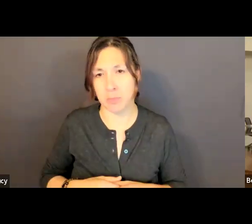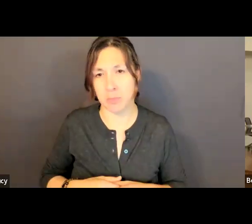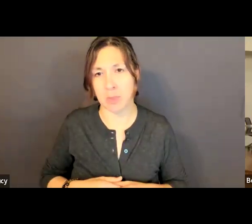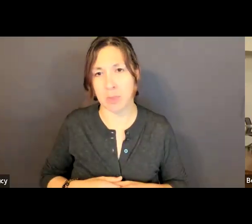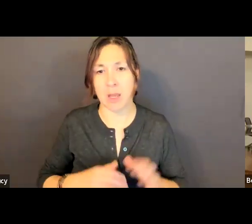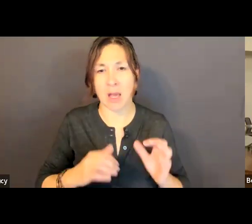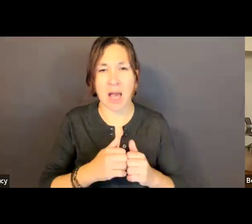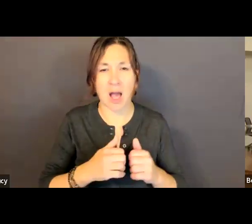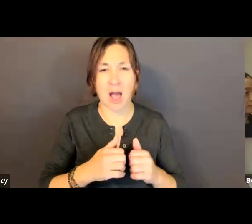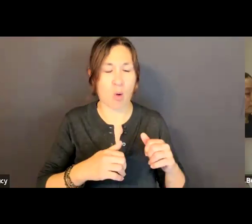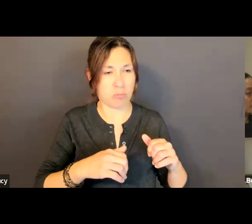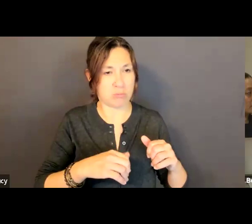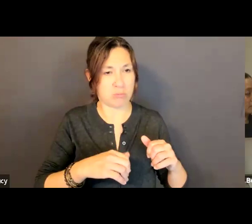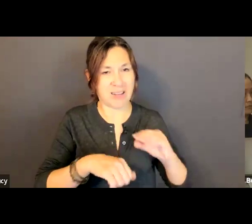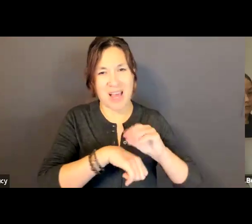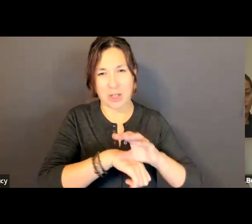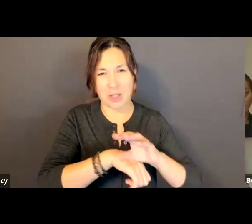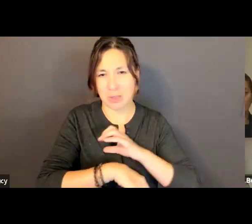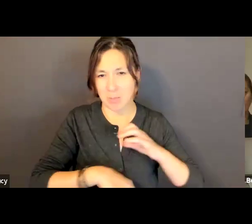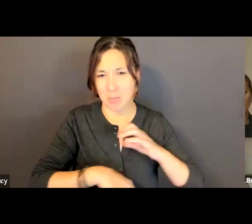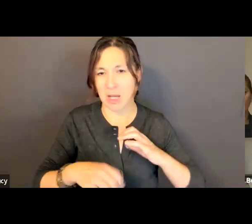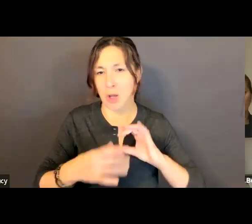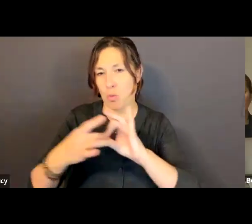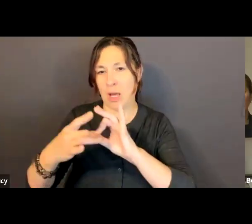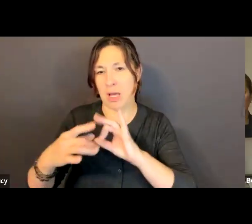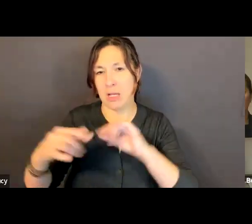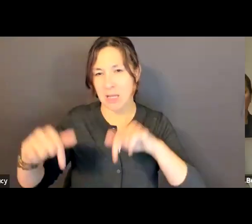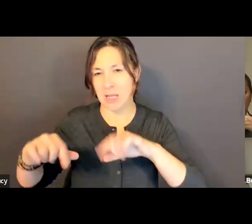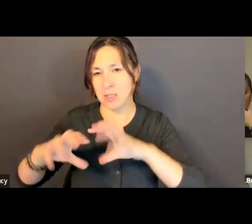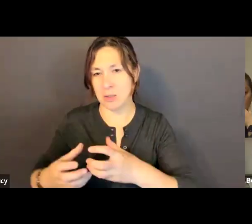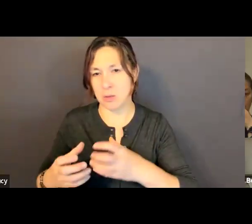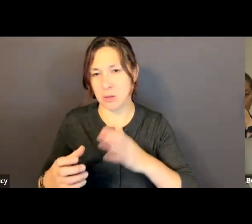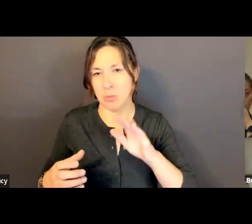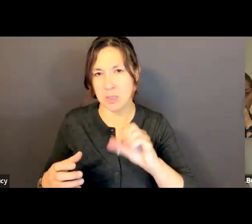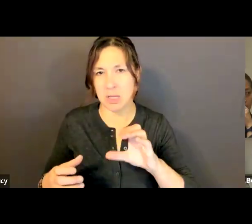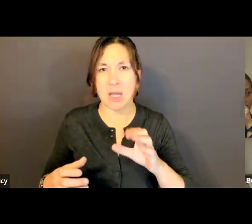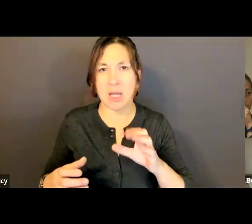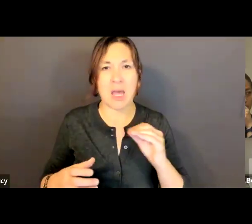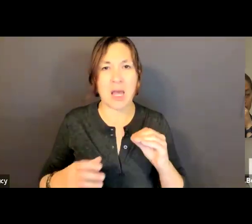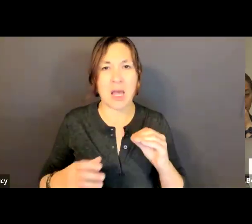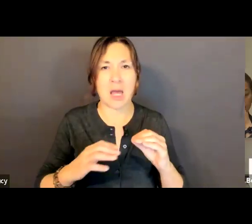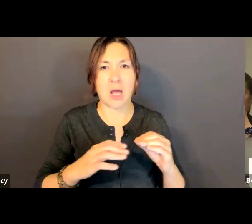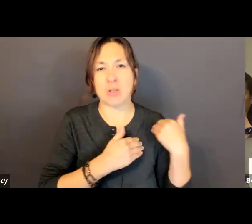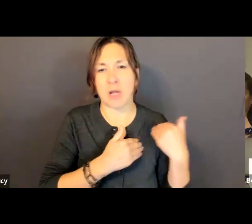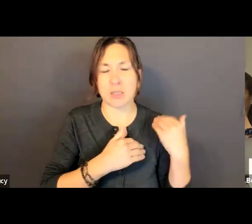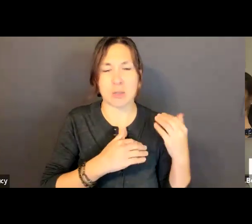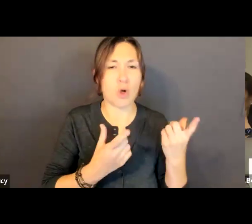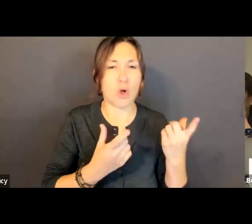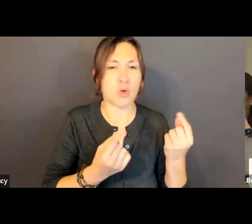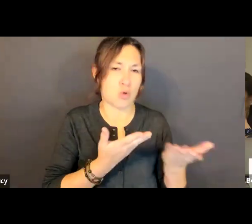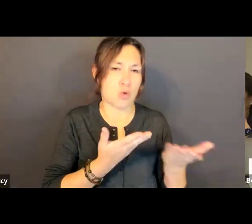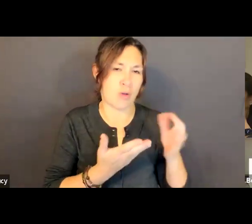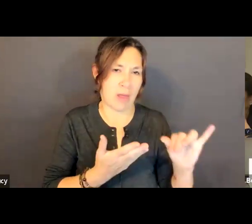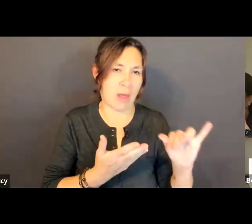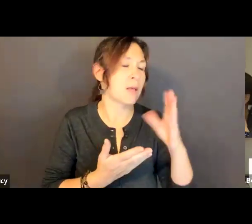this body and our responsibility for being on them and moving forward. So yes, this will be discussed at Thank the you. retreat.